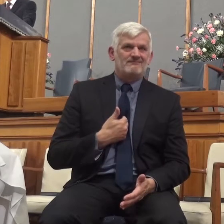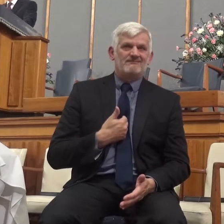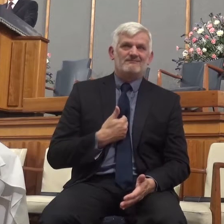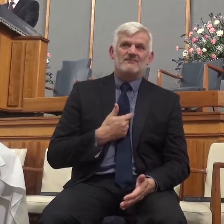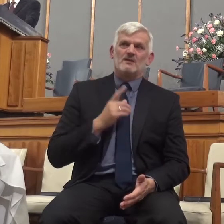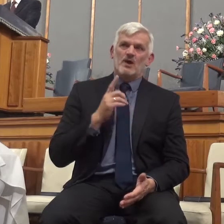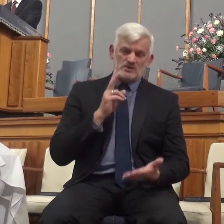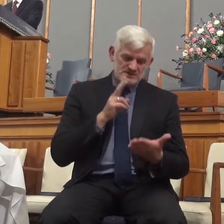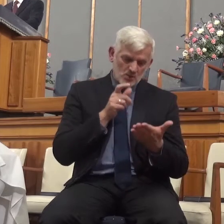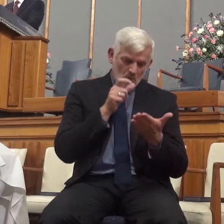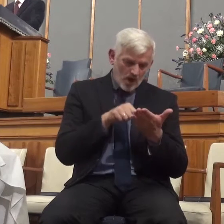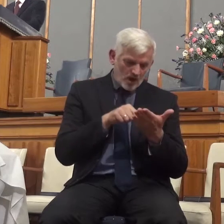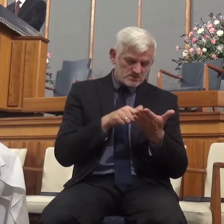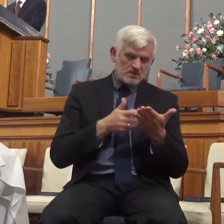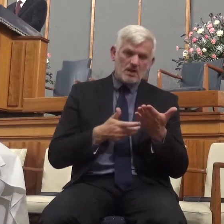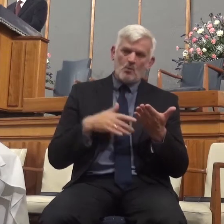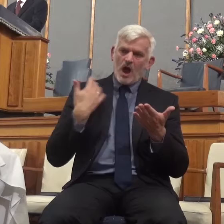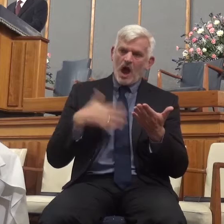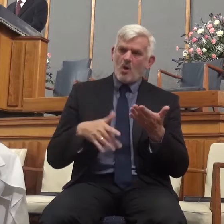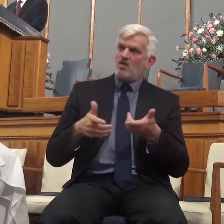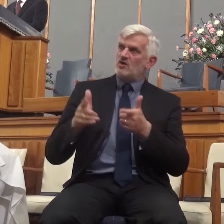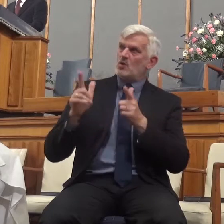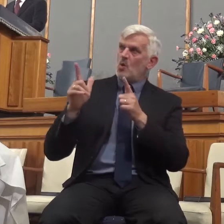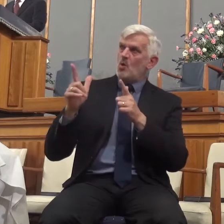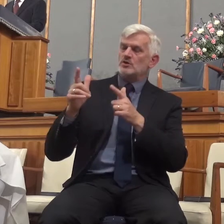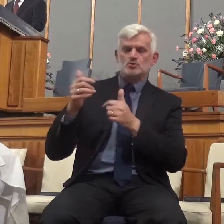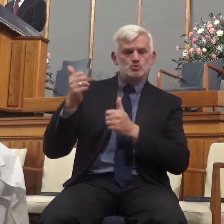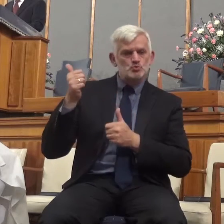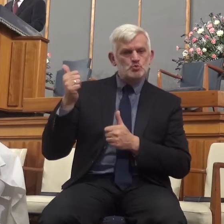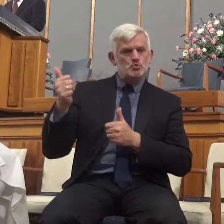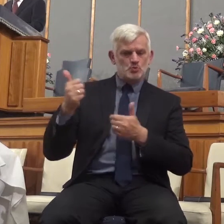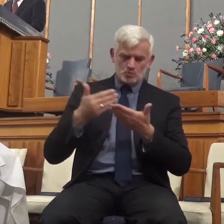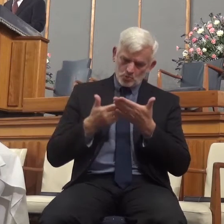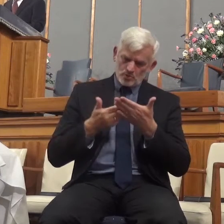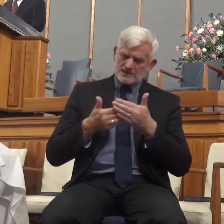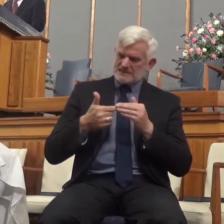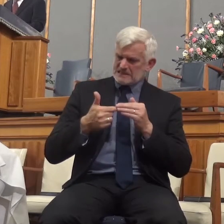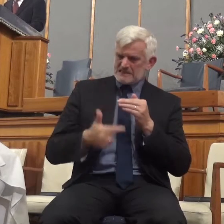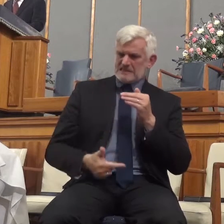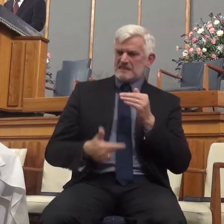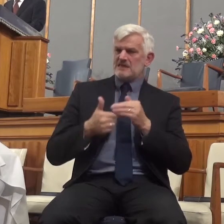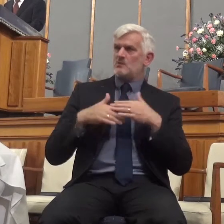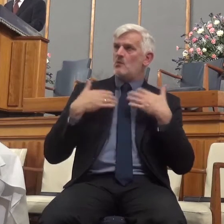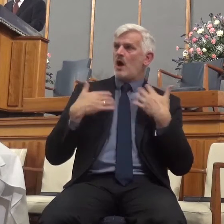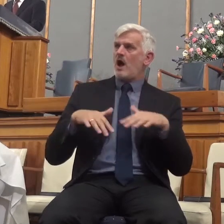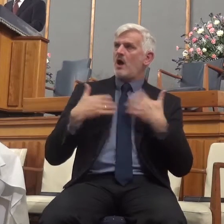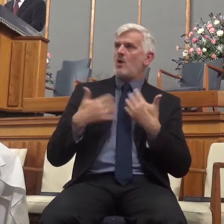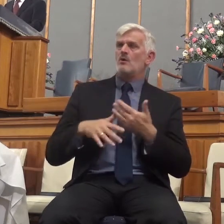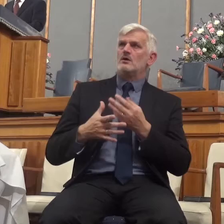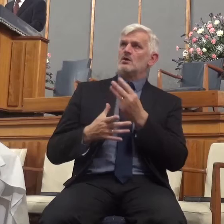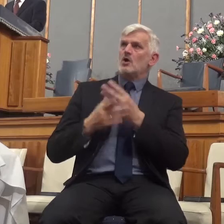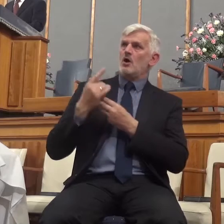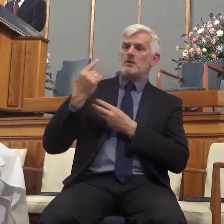terms by which he's described. Oh, give thanks unto the self-existent,